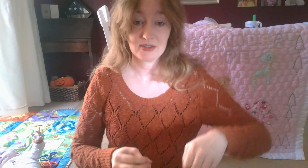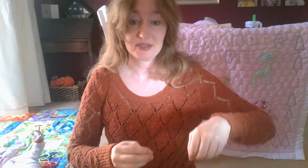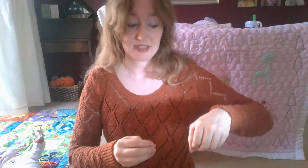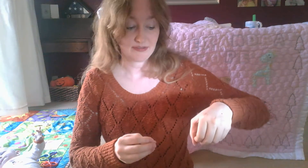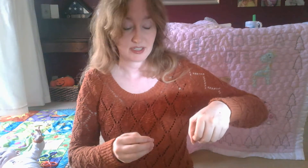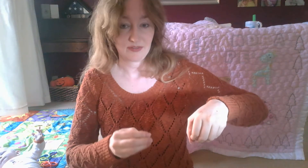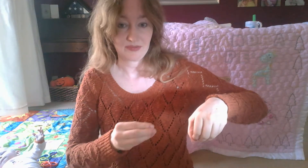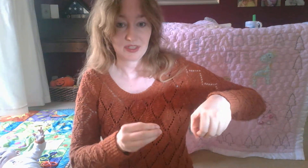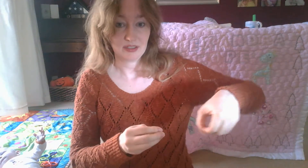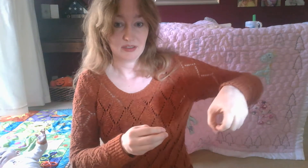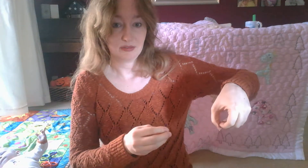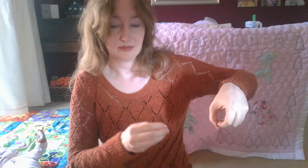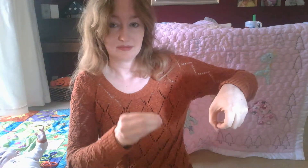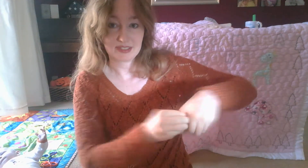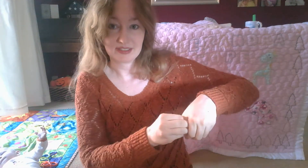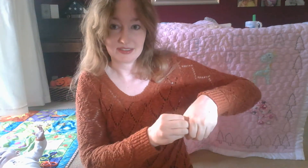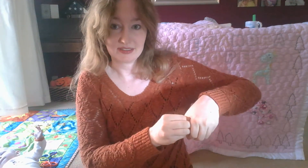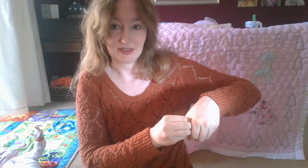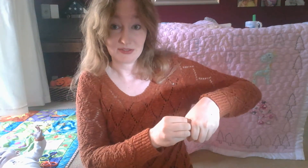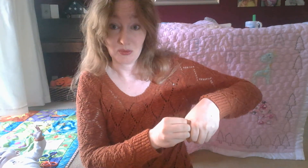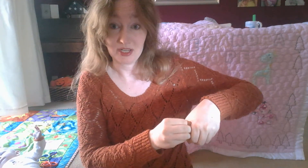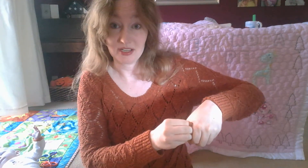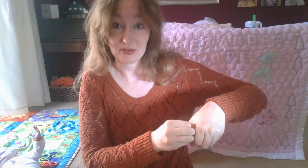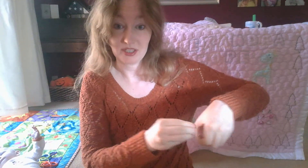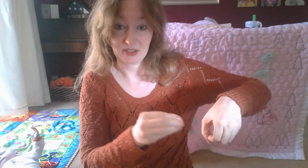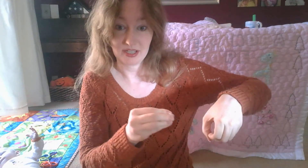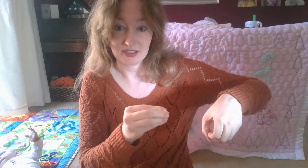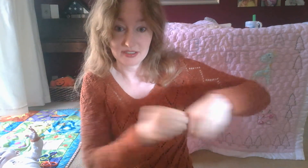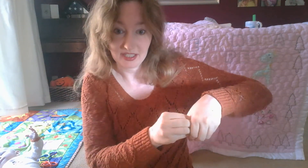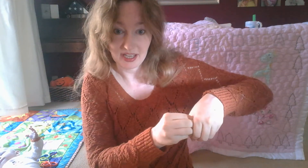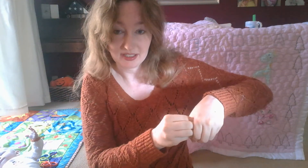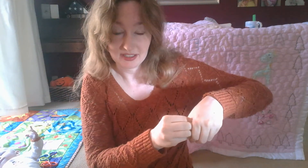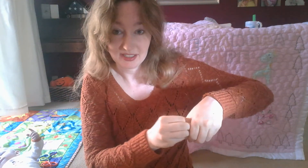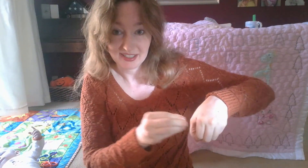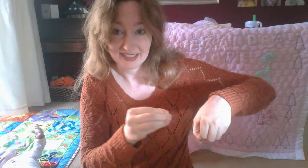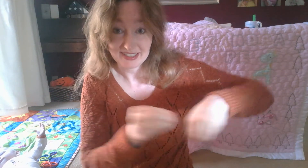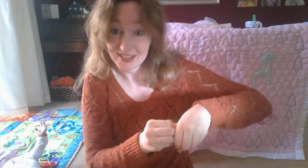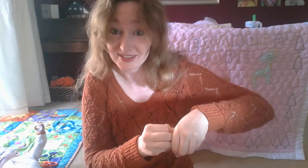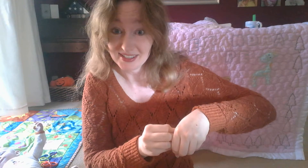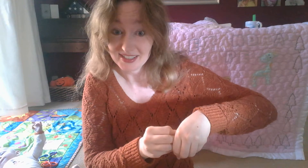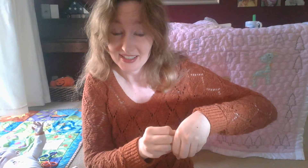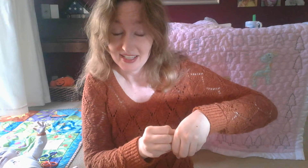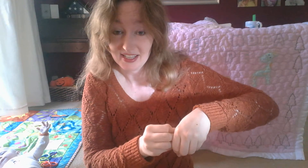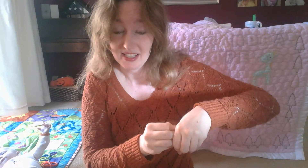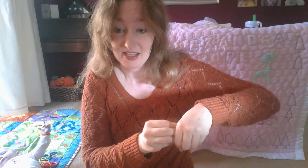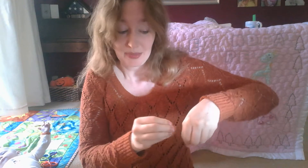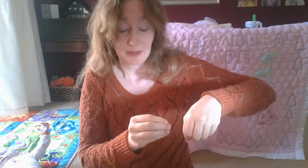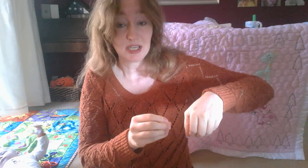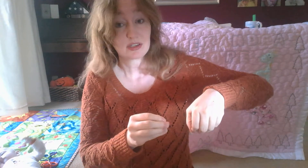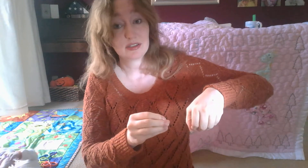So stuffing, you stuff your one hand with the other hand like that. Stuffing. Make sure to